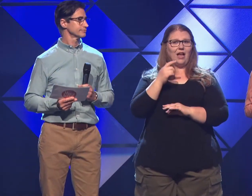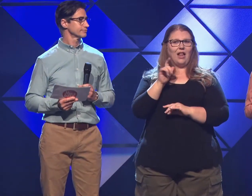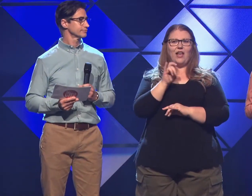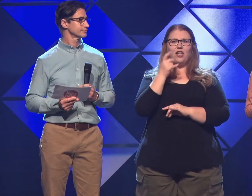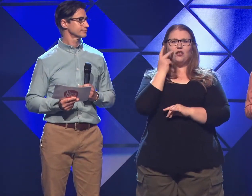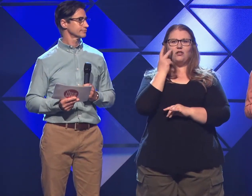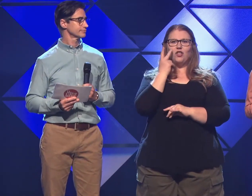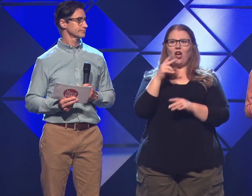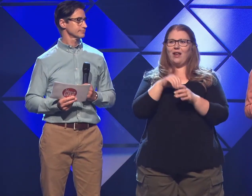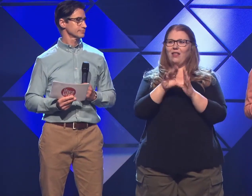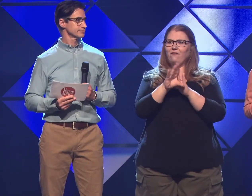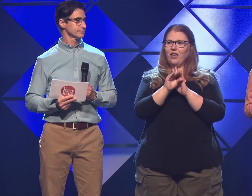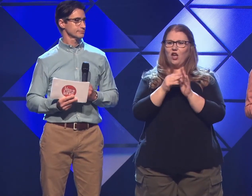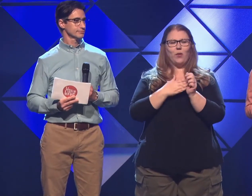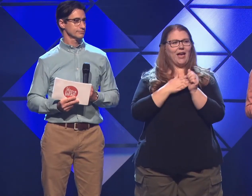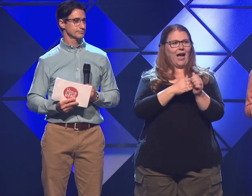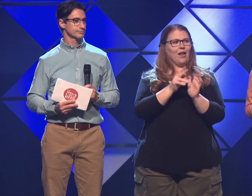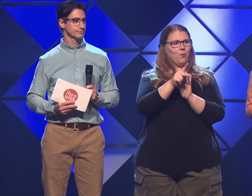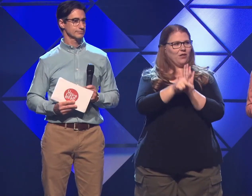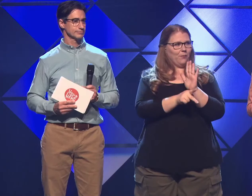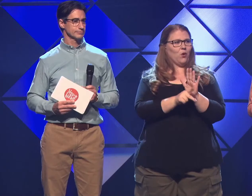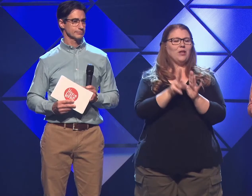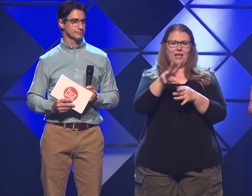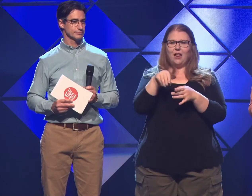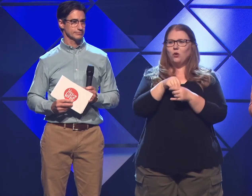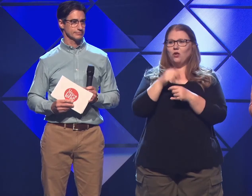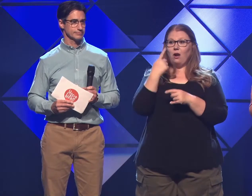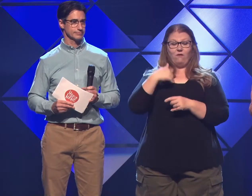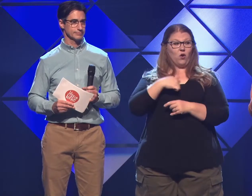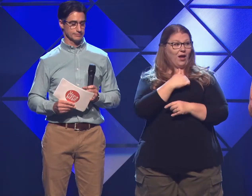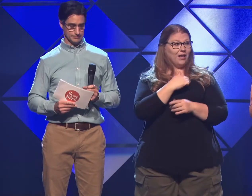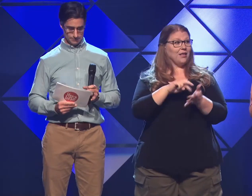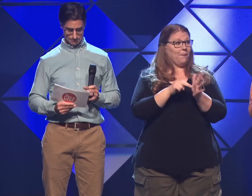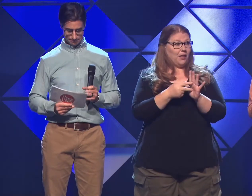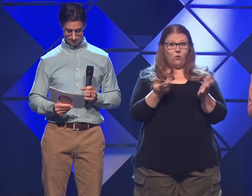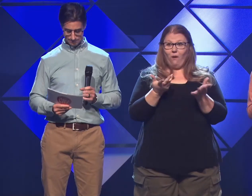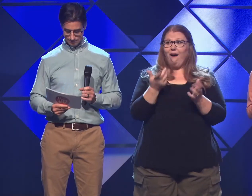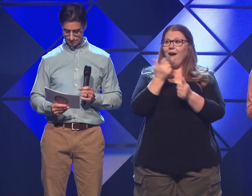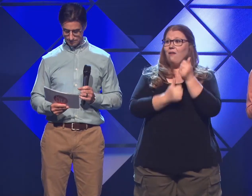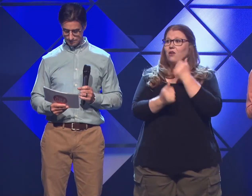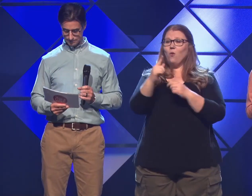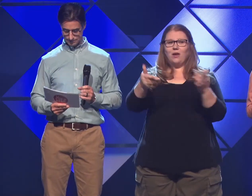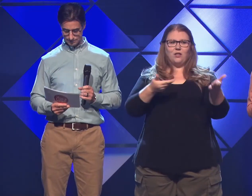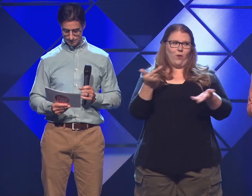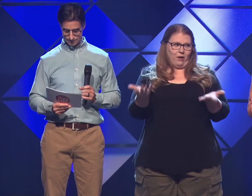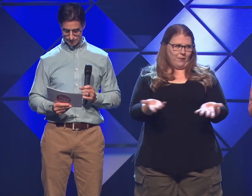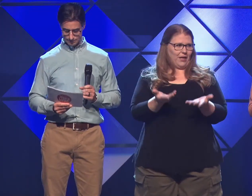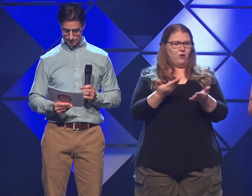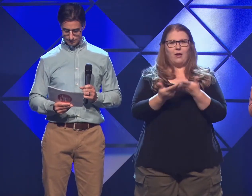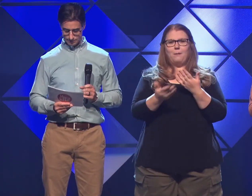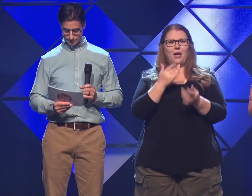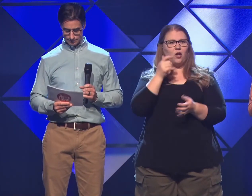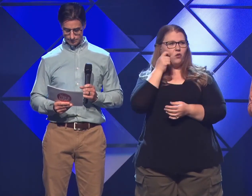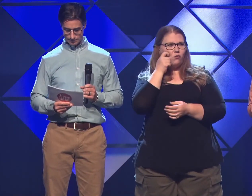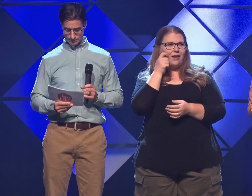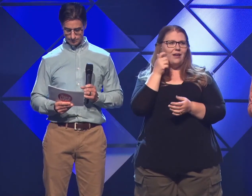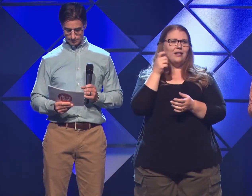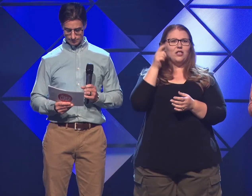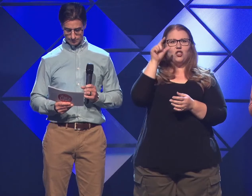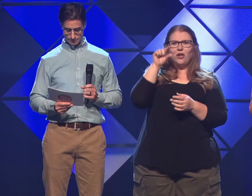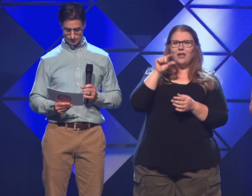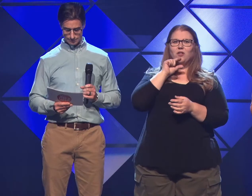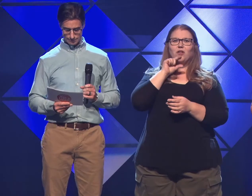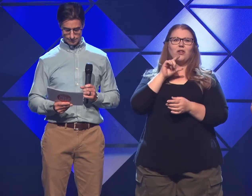of our guiding principles is inclusion. So for us, that means that everyone is welcome here, no matter your race,